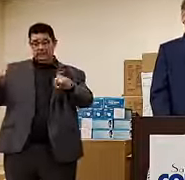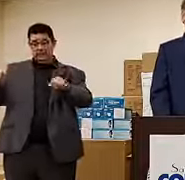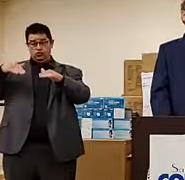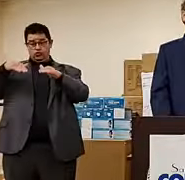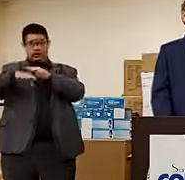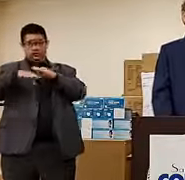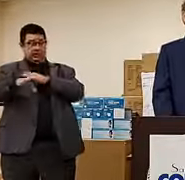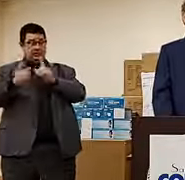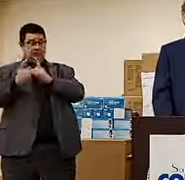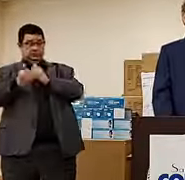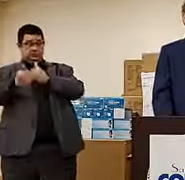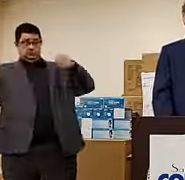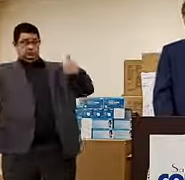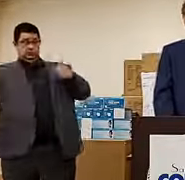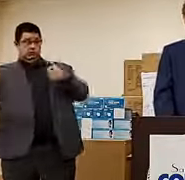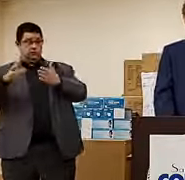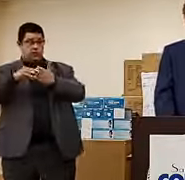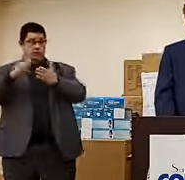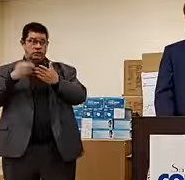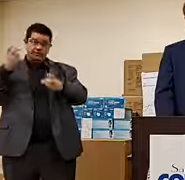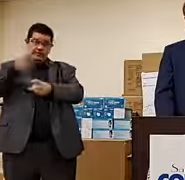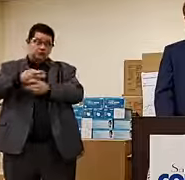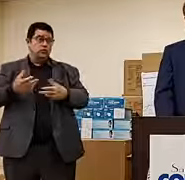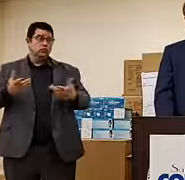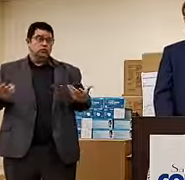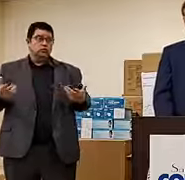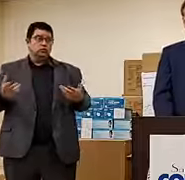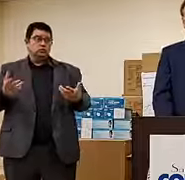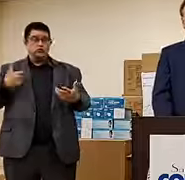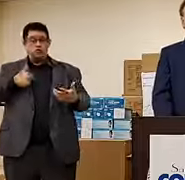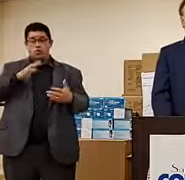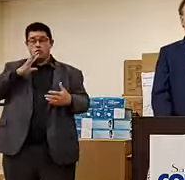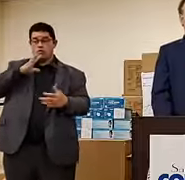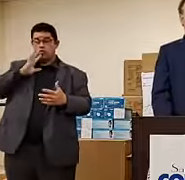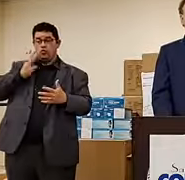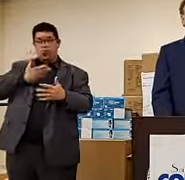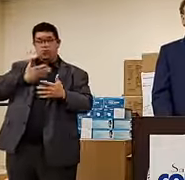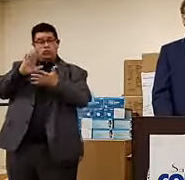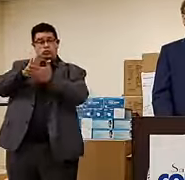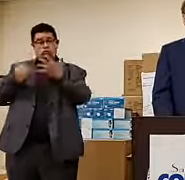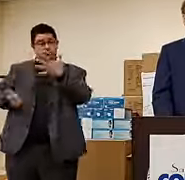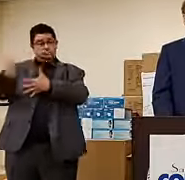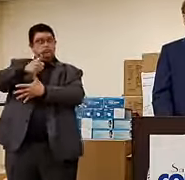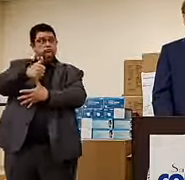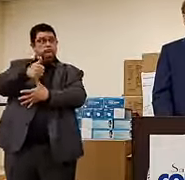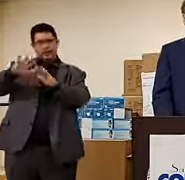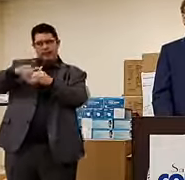in a virtual classroom is going to be difficult. And we're talking to our superintendents now about how we can close that gap.